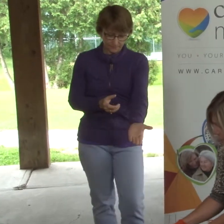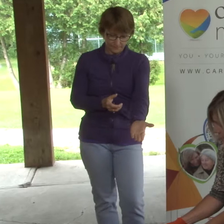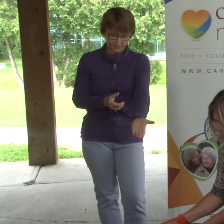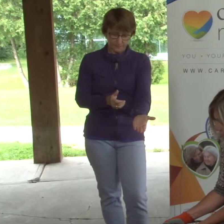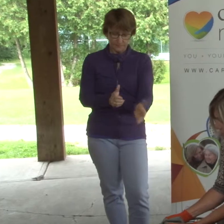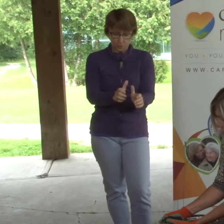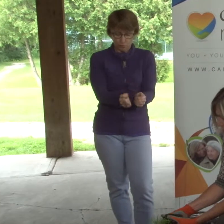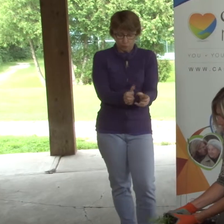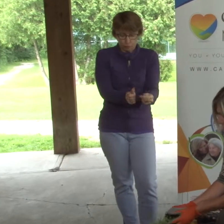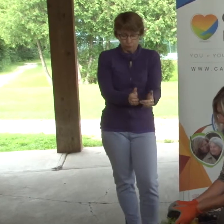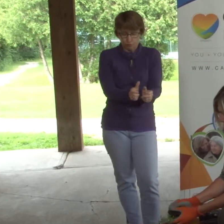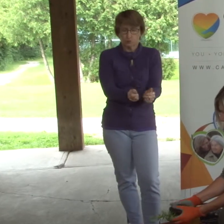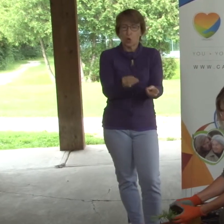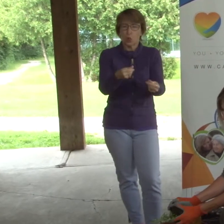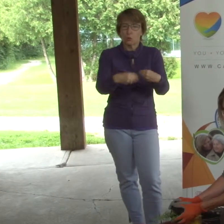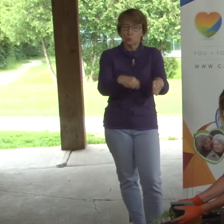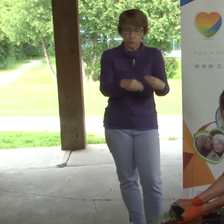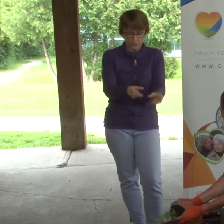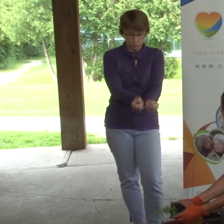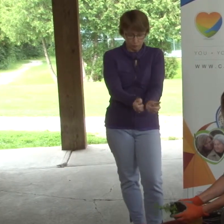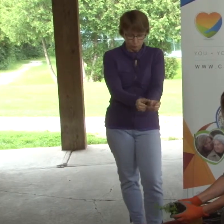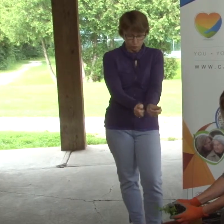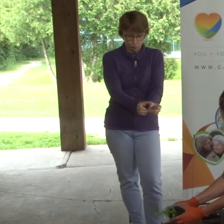and loosen some of the soil around from the edges.